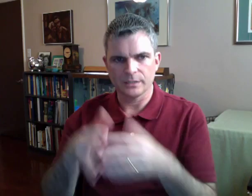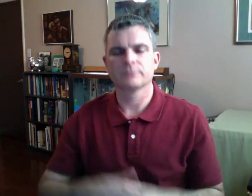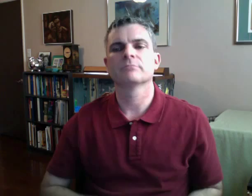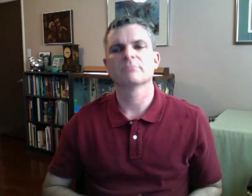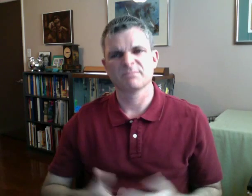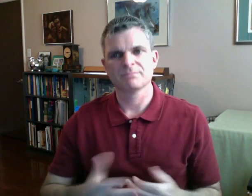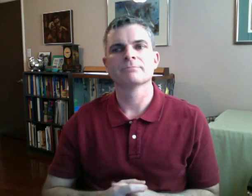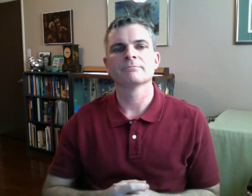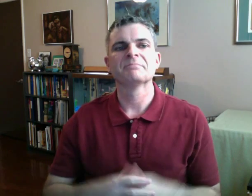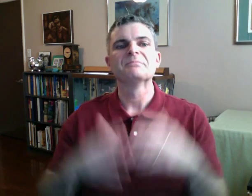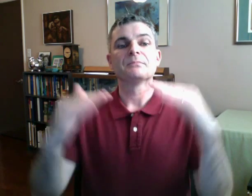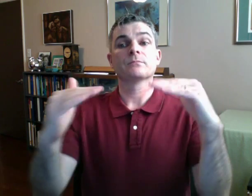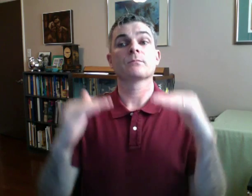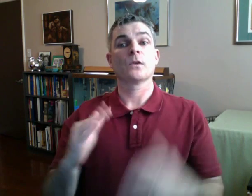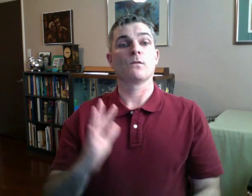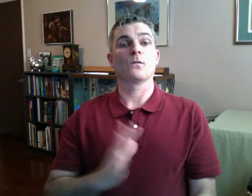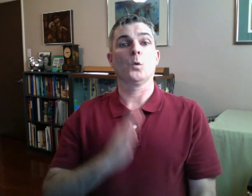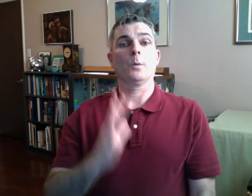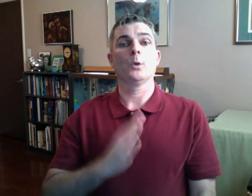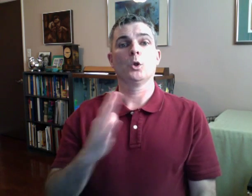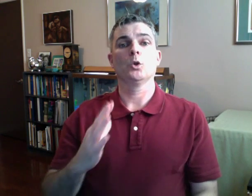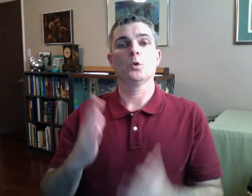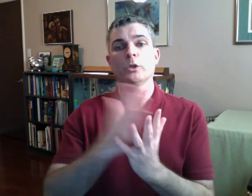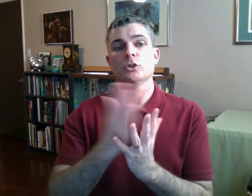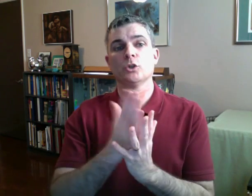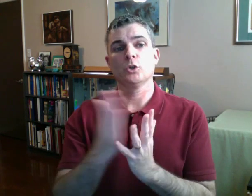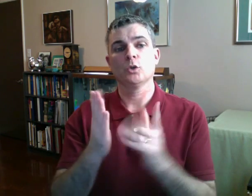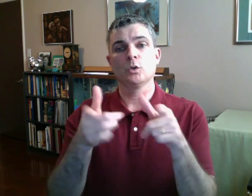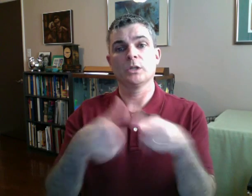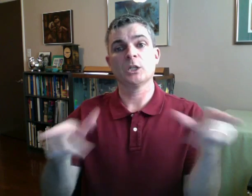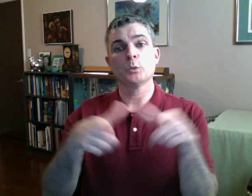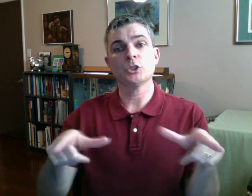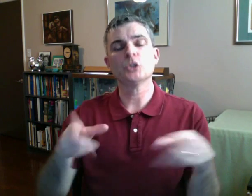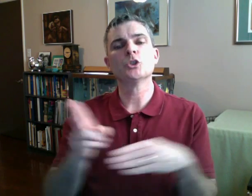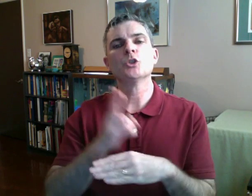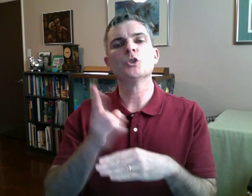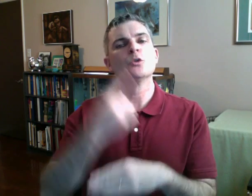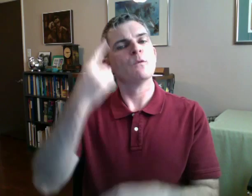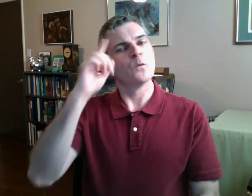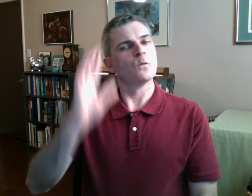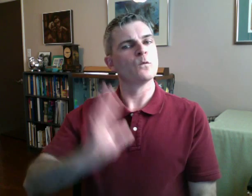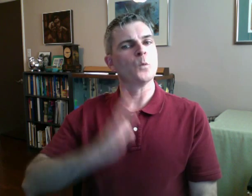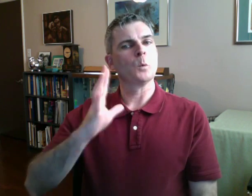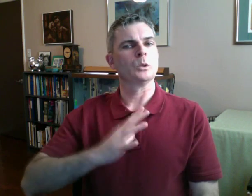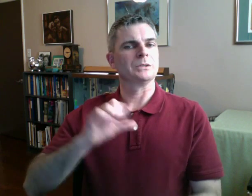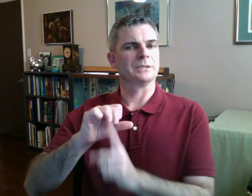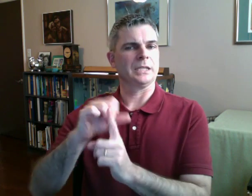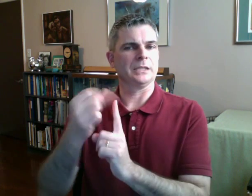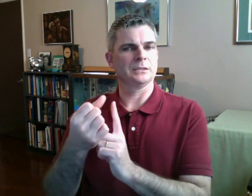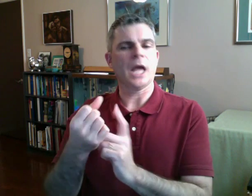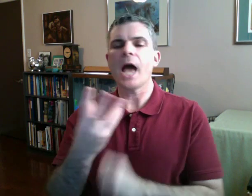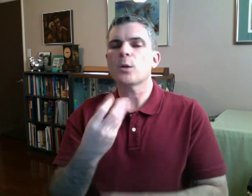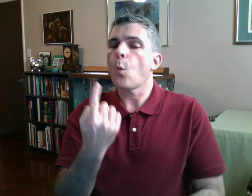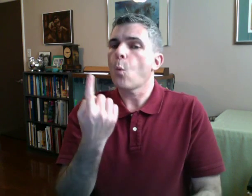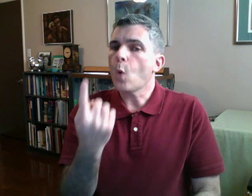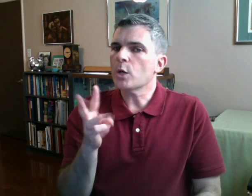The formal register is language that is used in formal settings in this one-way nature. This use of language usually follows